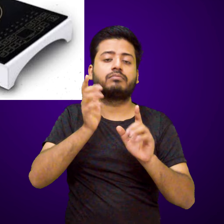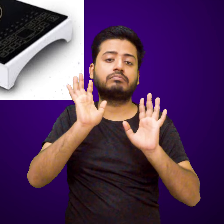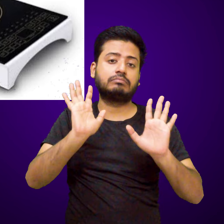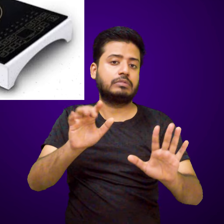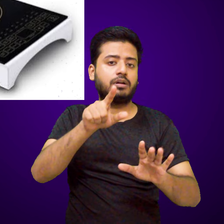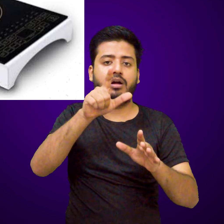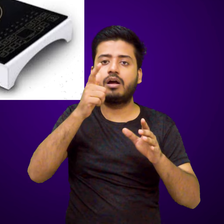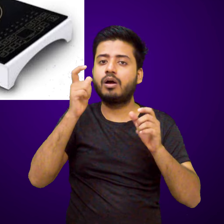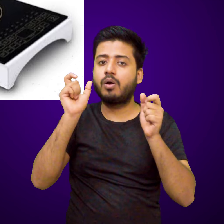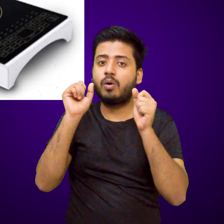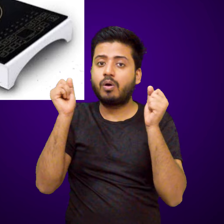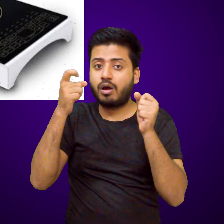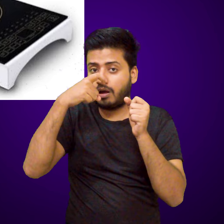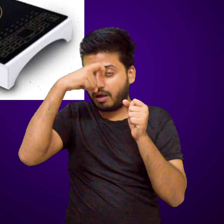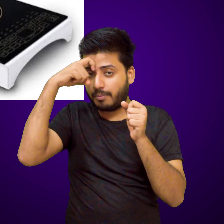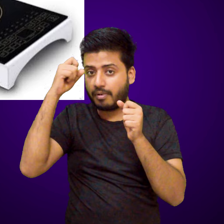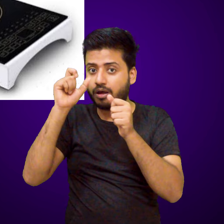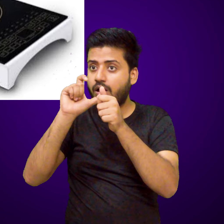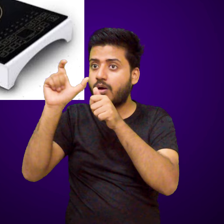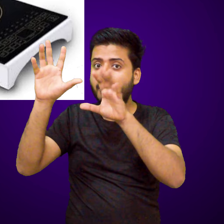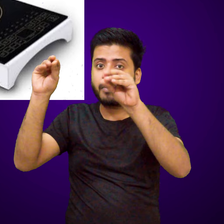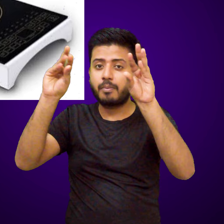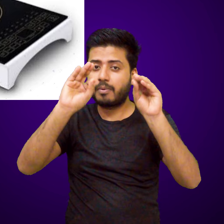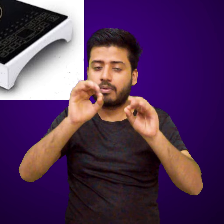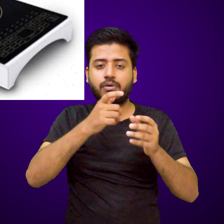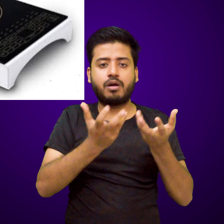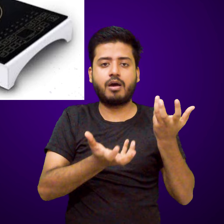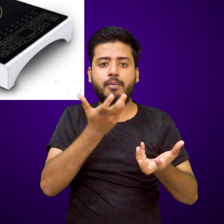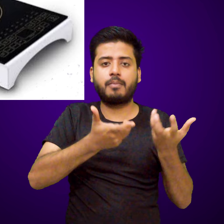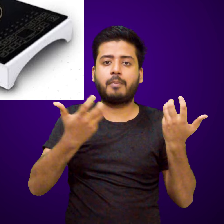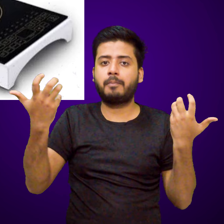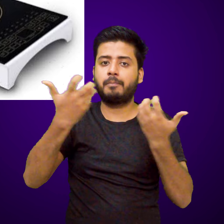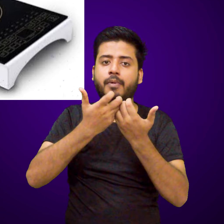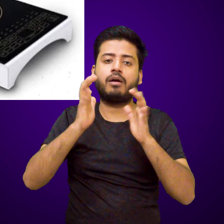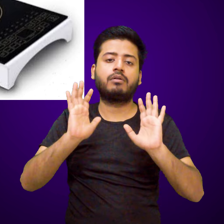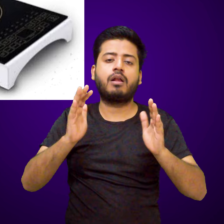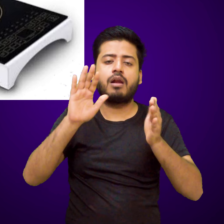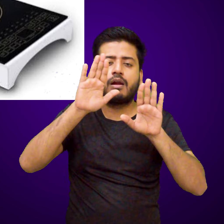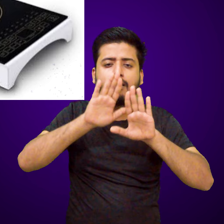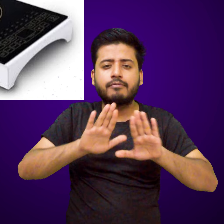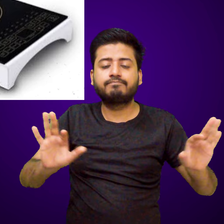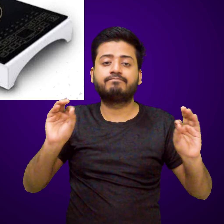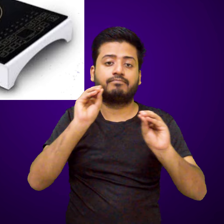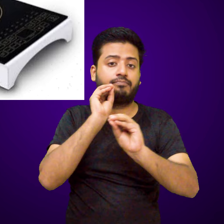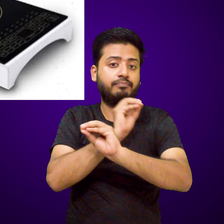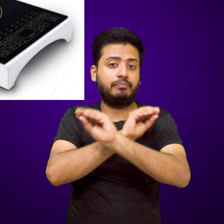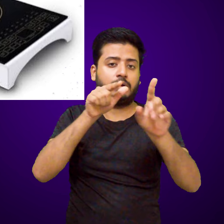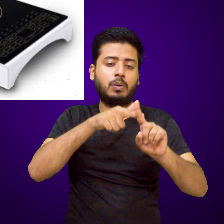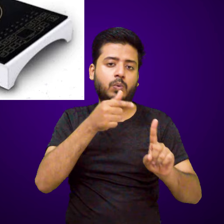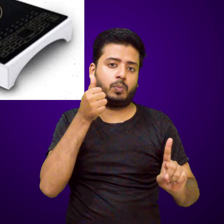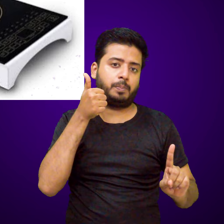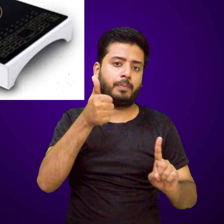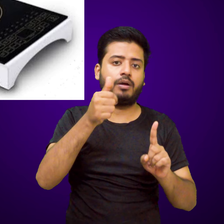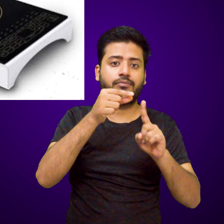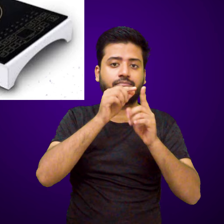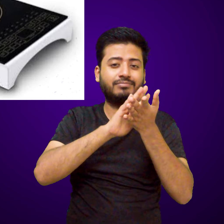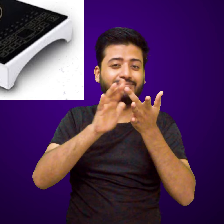circuit. Tripped circuit breakers or blown fuses are common causes of power issues. Check your fuse box and reset the relevant